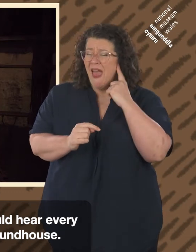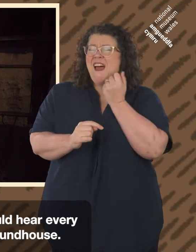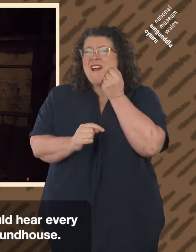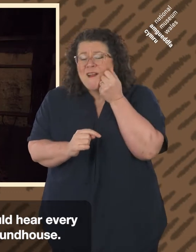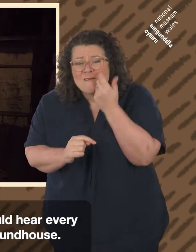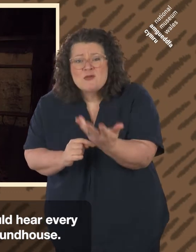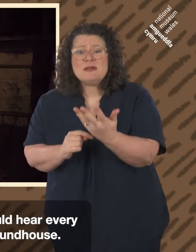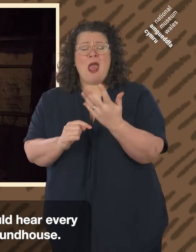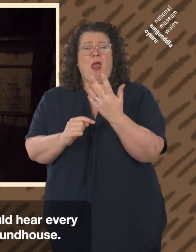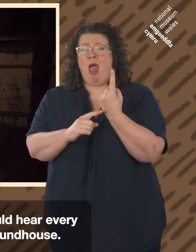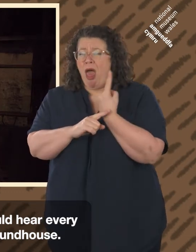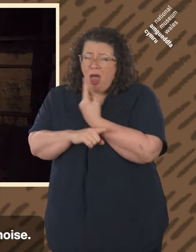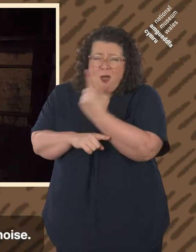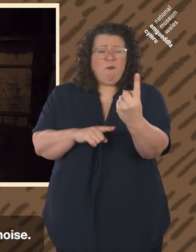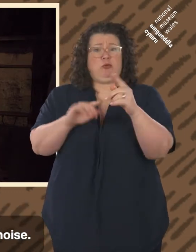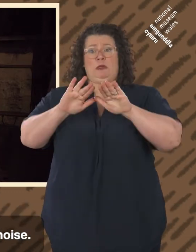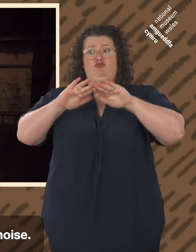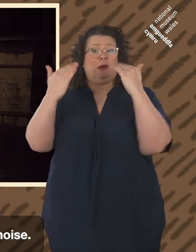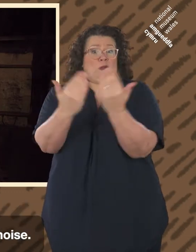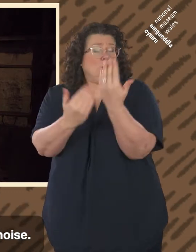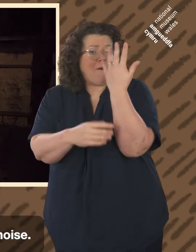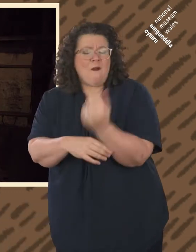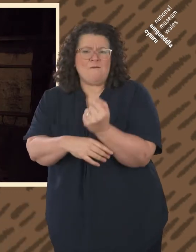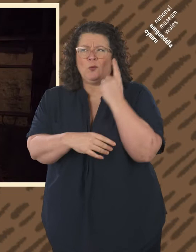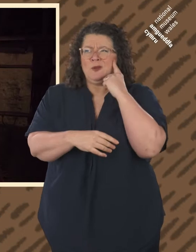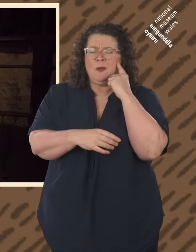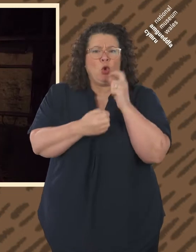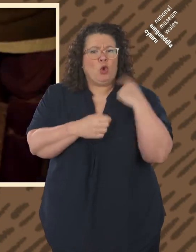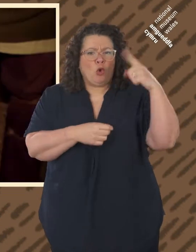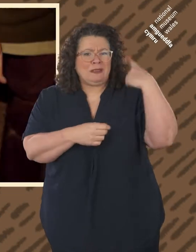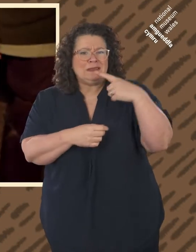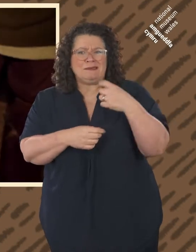every single day in every roundhouse. You'd hear this noise.